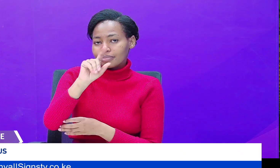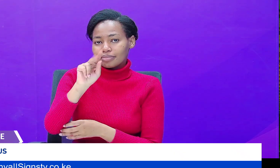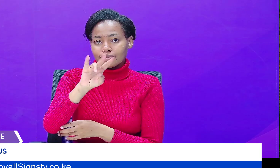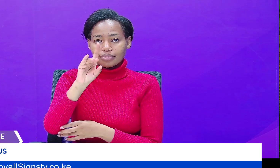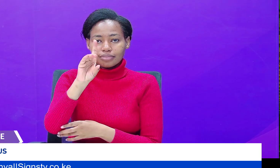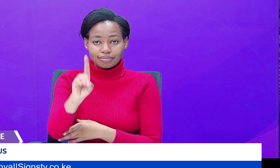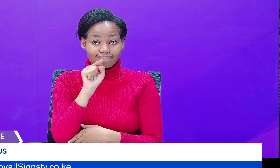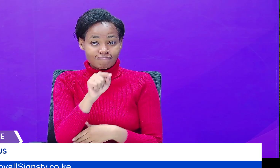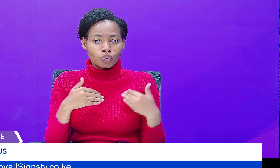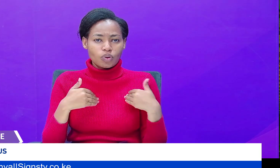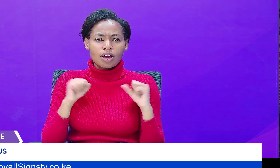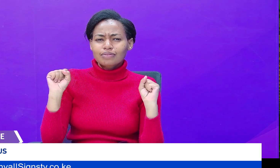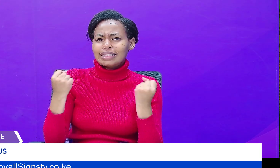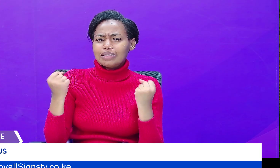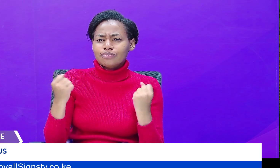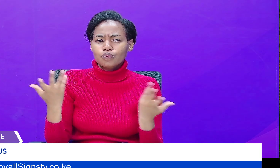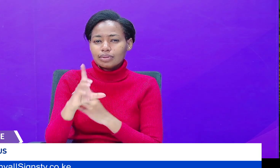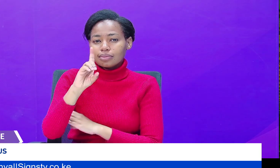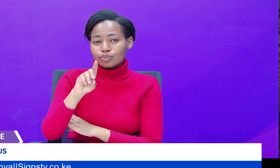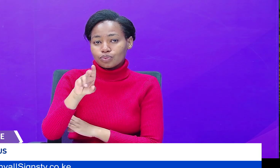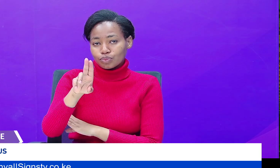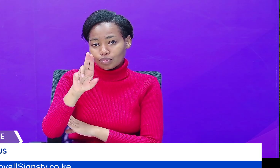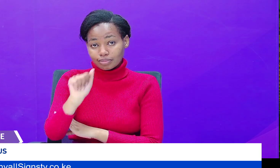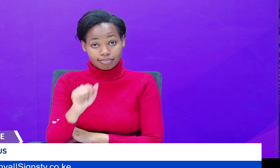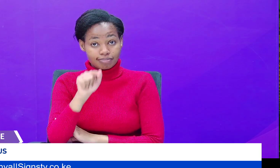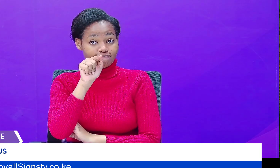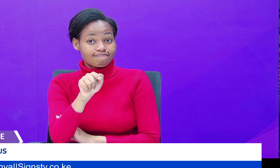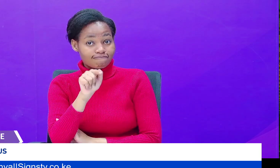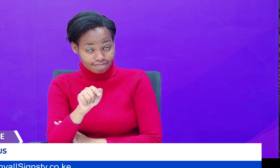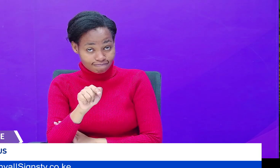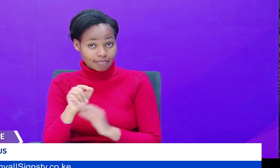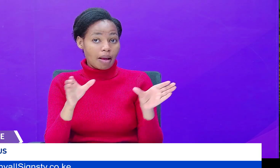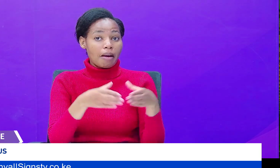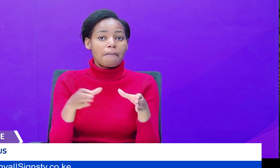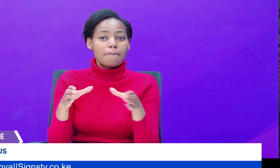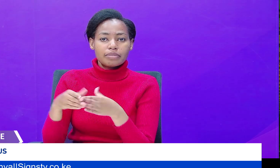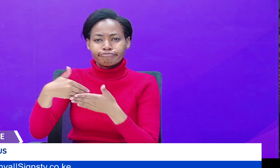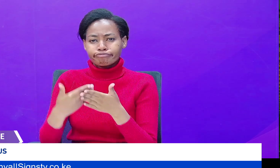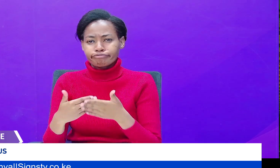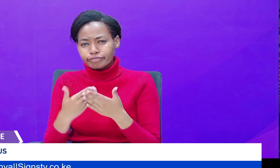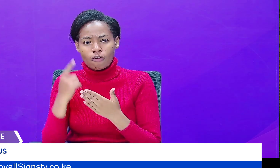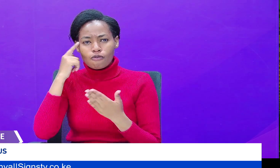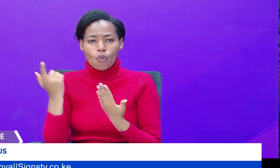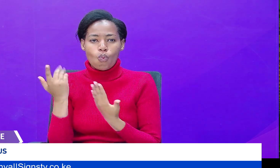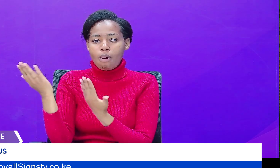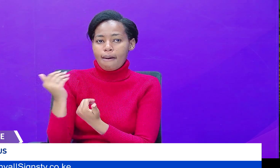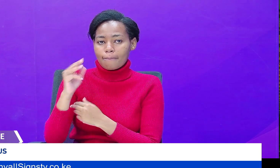Kakamega County Minority Leader David Athman Ndakwa has secured the United Democratic Alliance